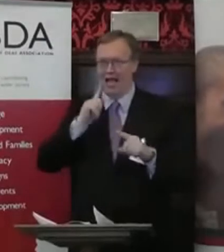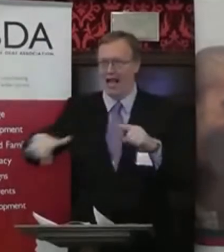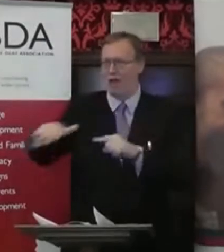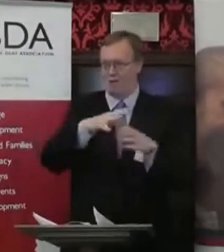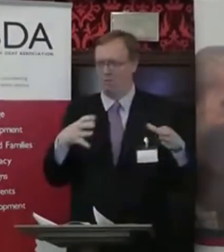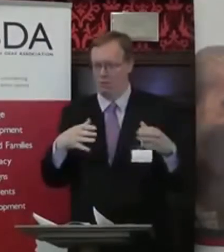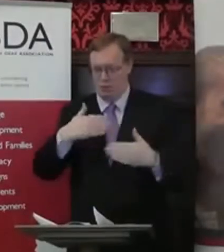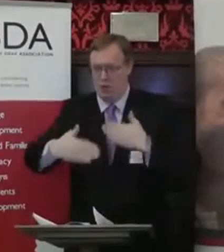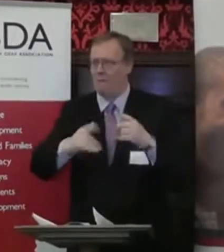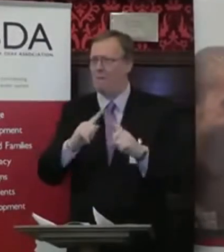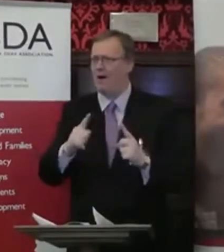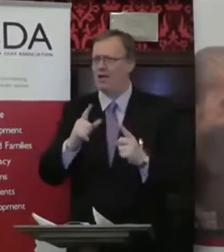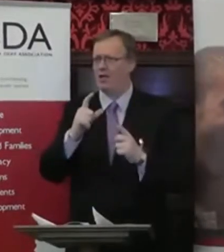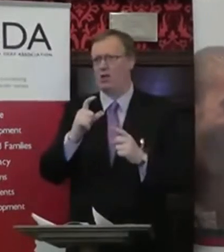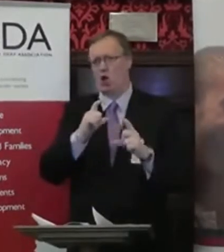a communication support worker